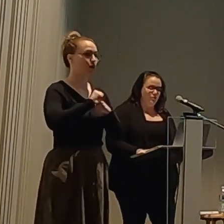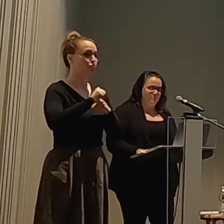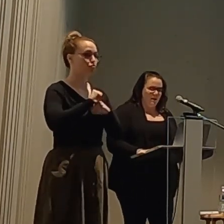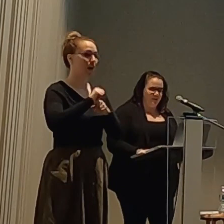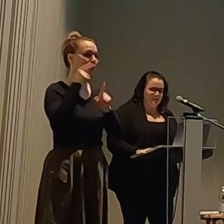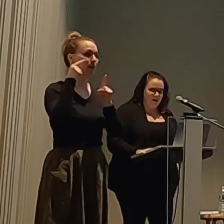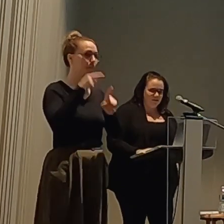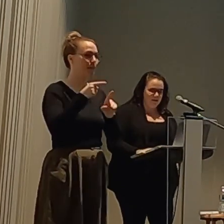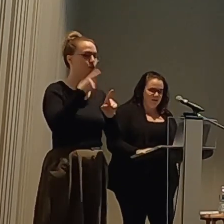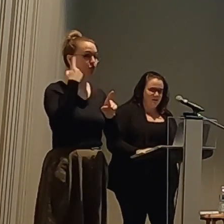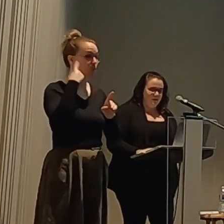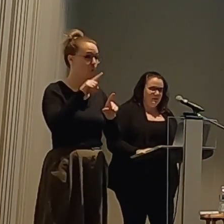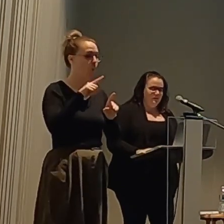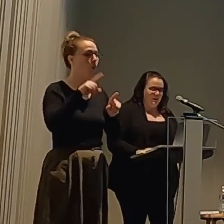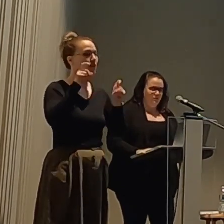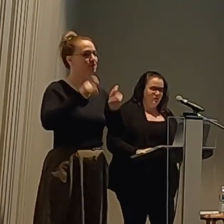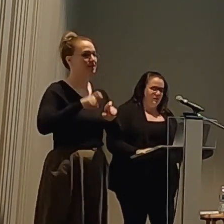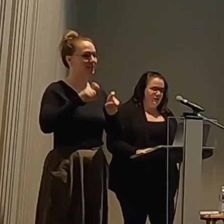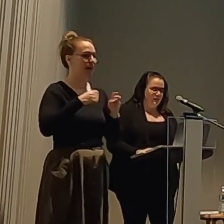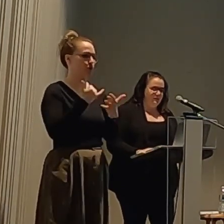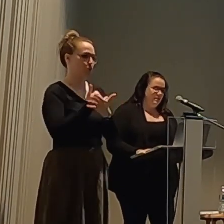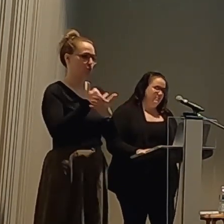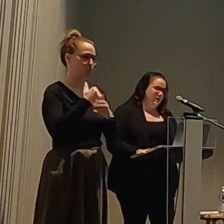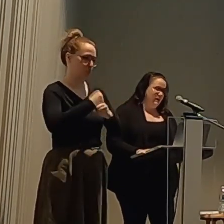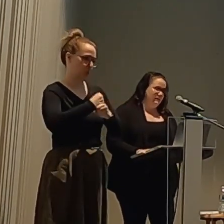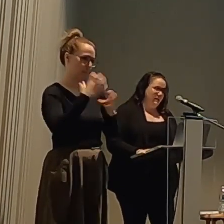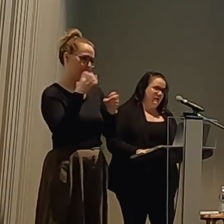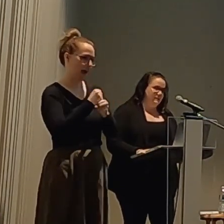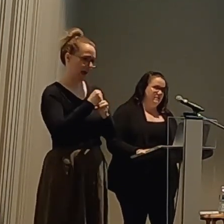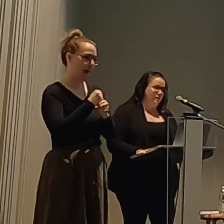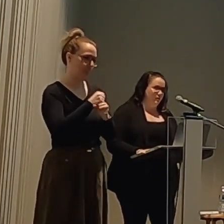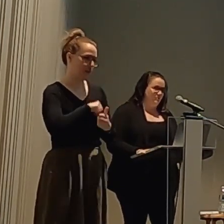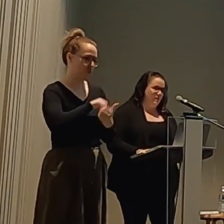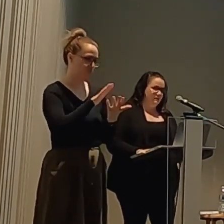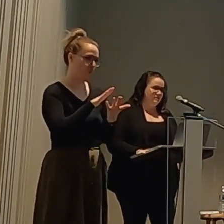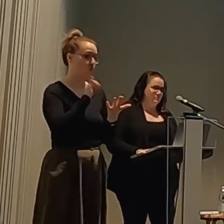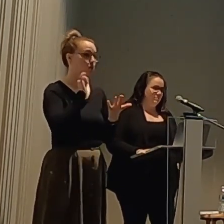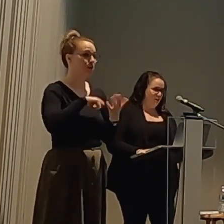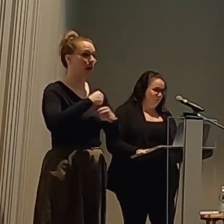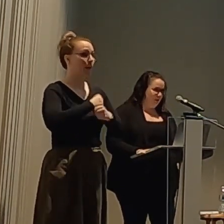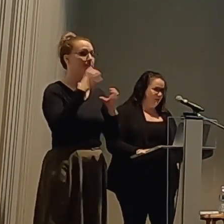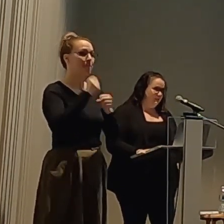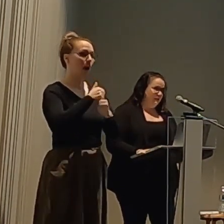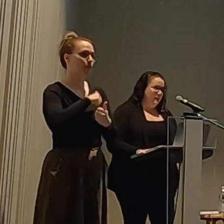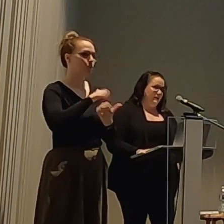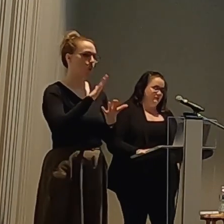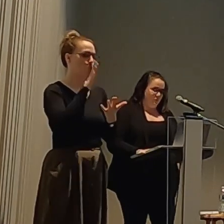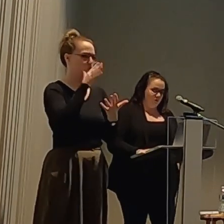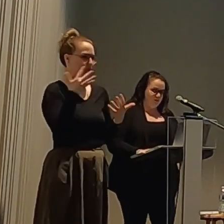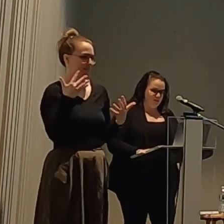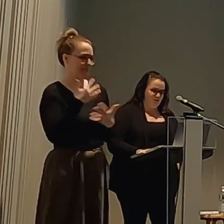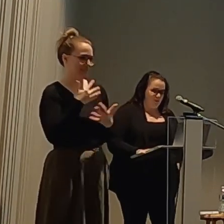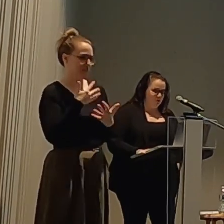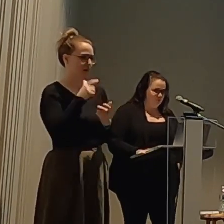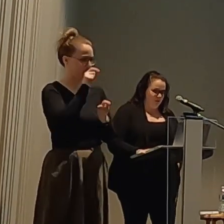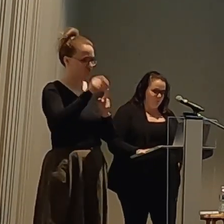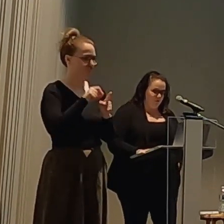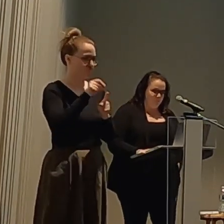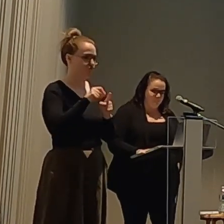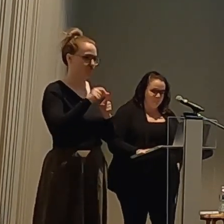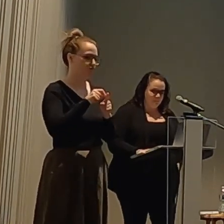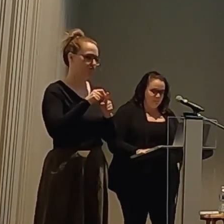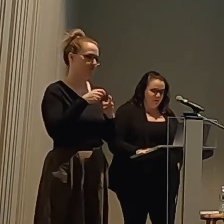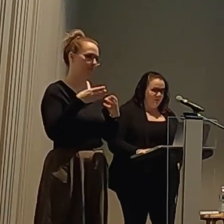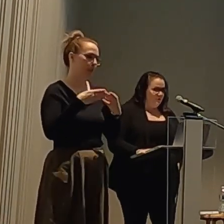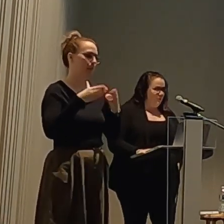test a new bombing tactic that would intimidate and terrorize the Republic, and of course, the Spanish